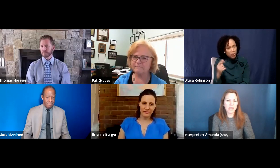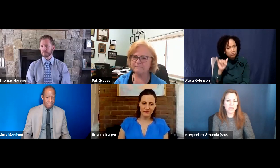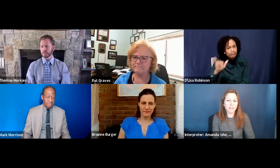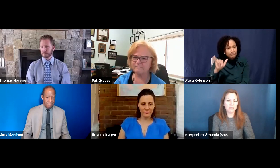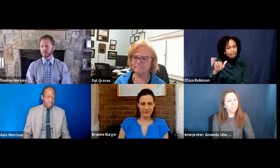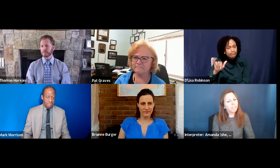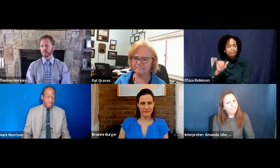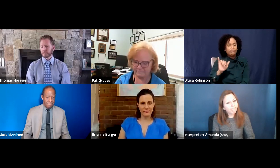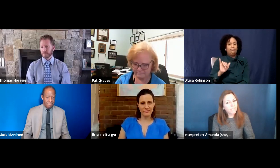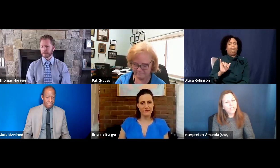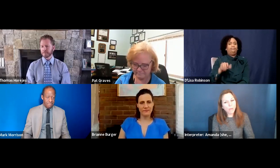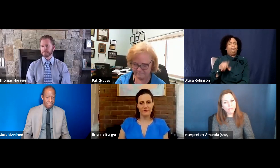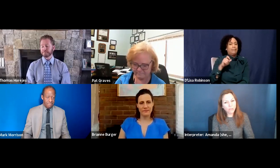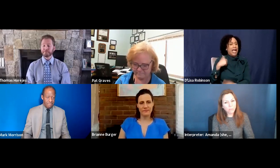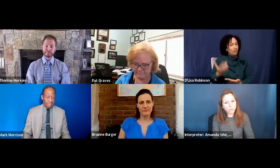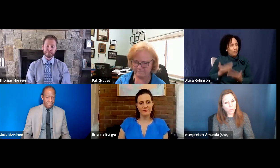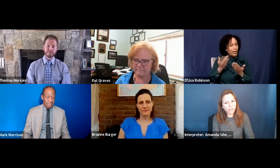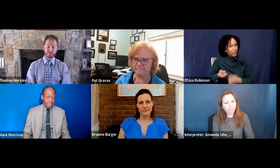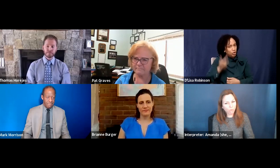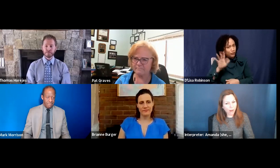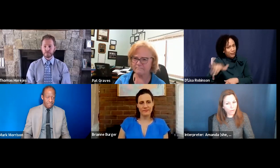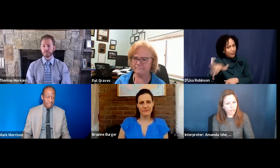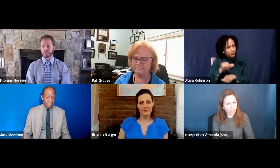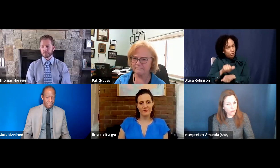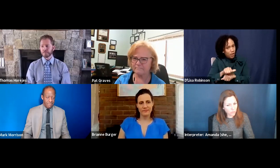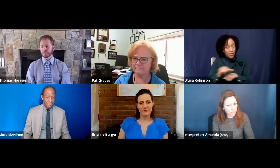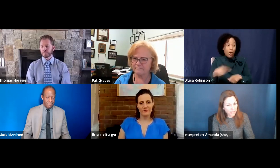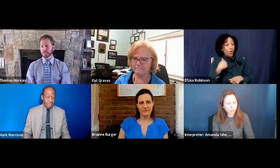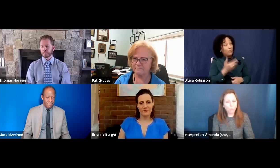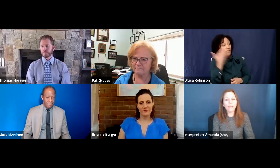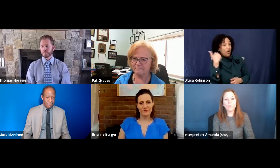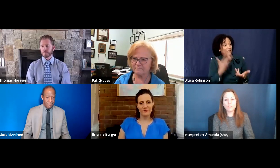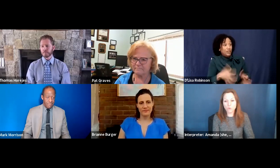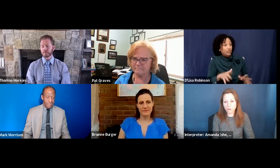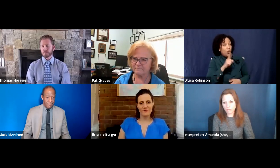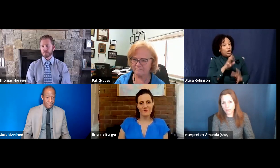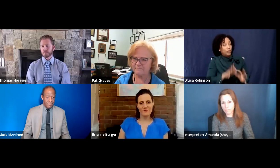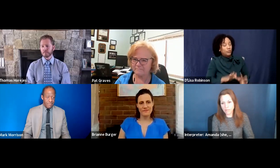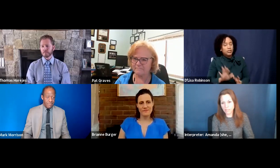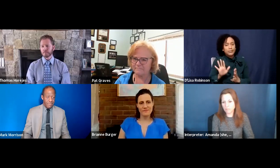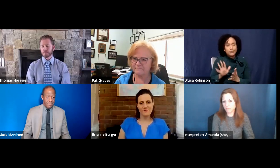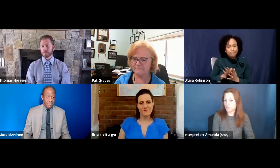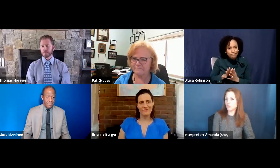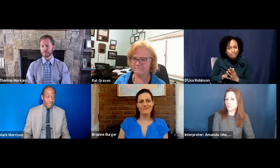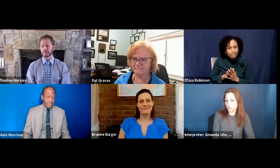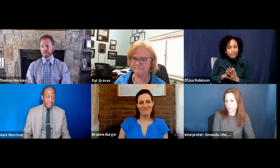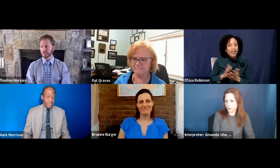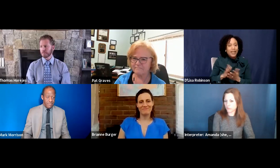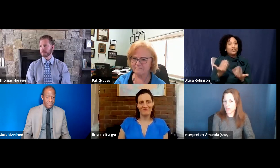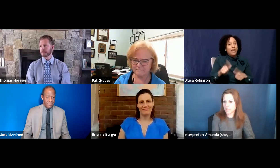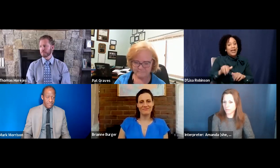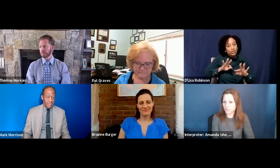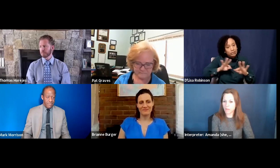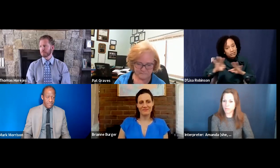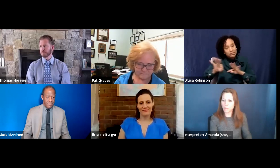I'm saying, you have interpreters working for 4 hours alone? We would strongly recommend a team of 2 interpreters